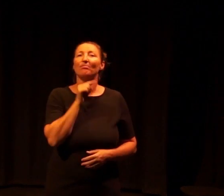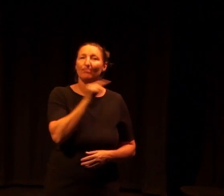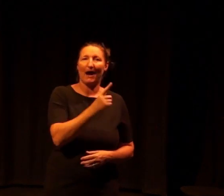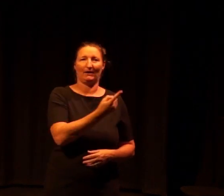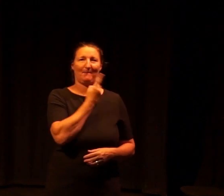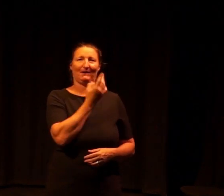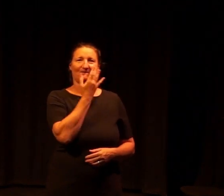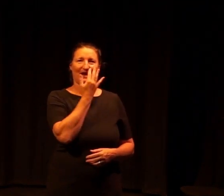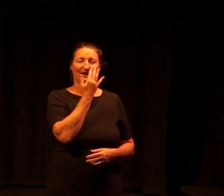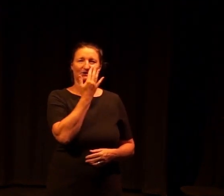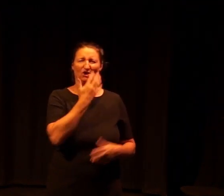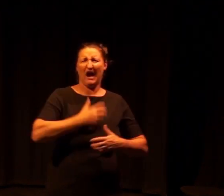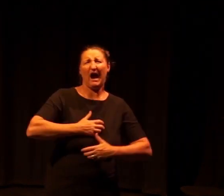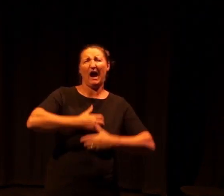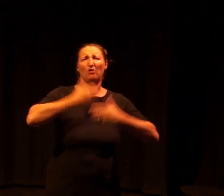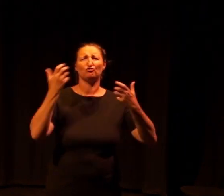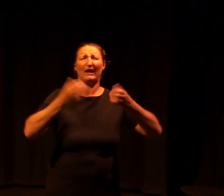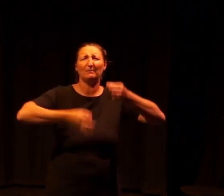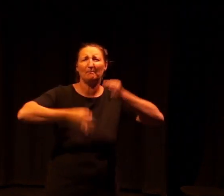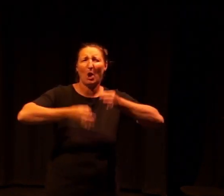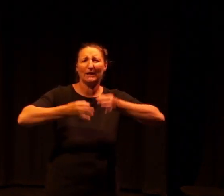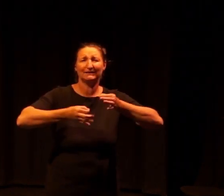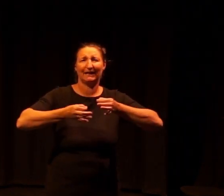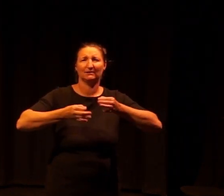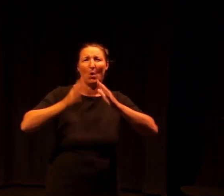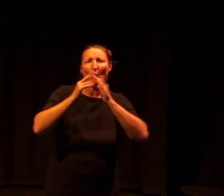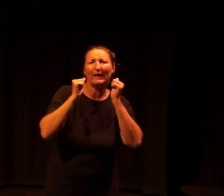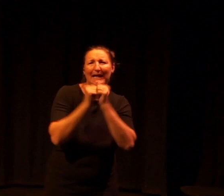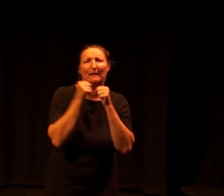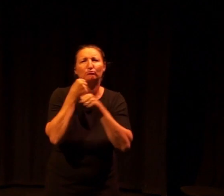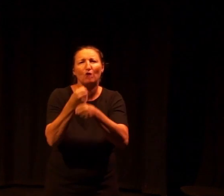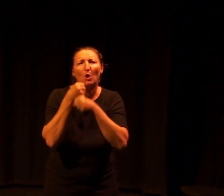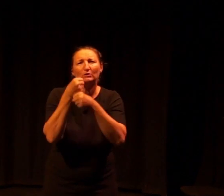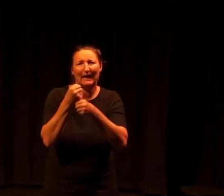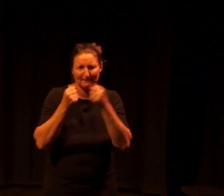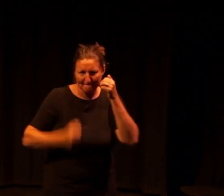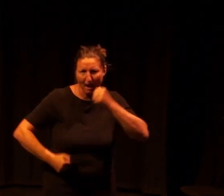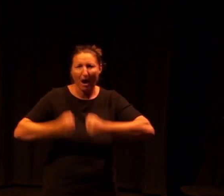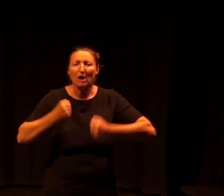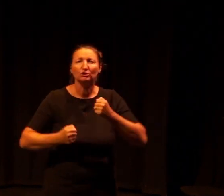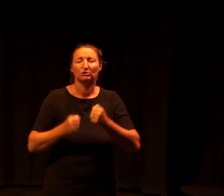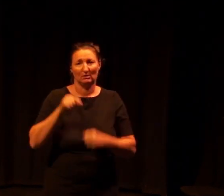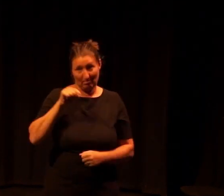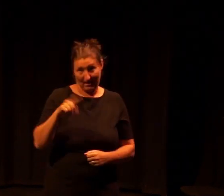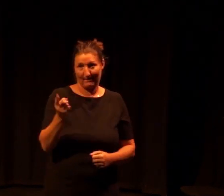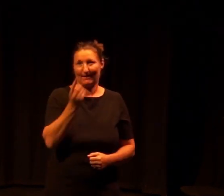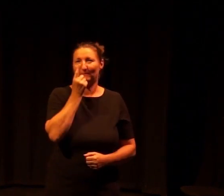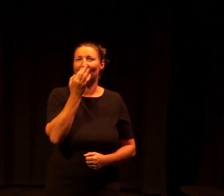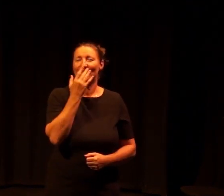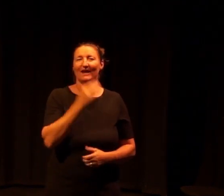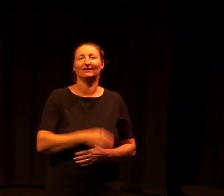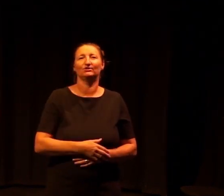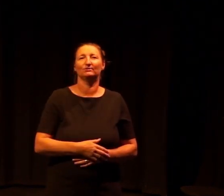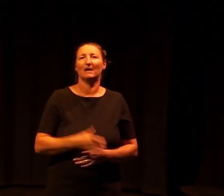age. Outraged by politics, weekend protests and marches. That's coming of age.